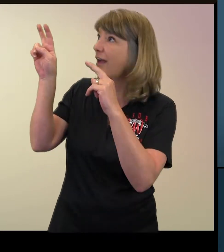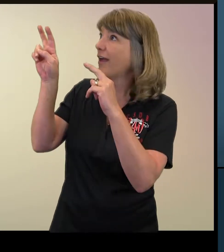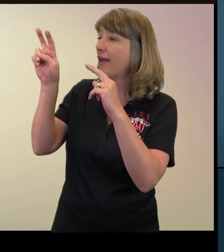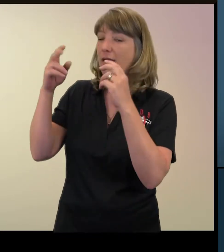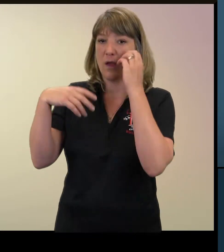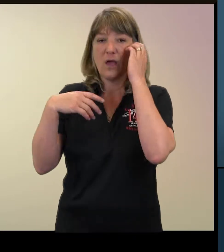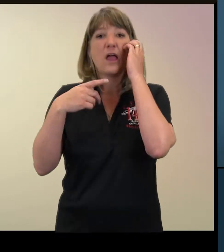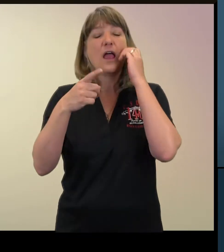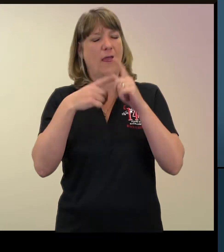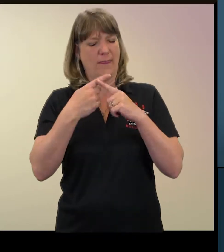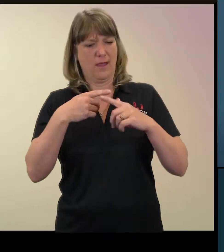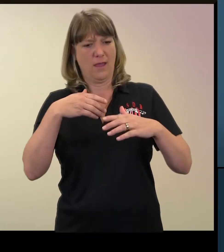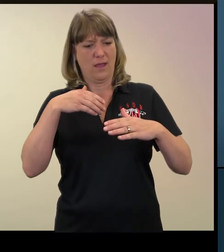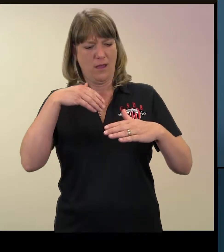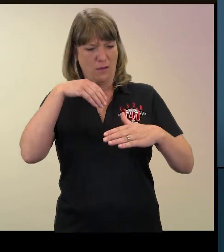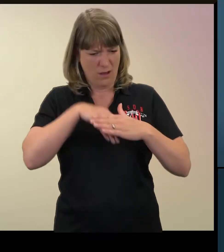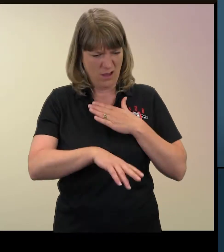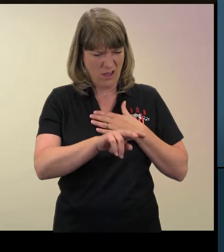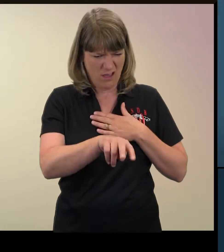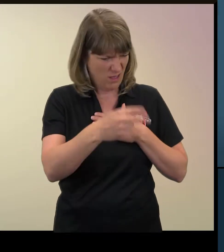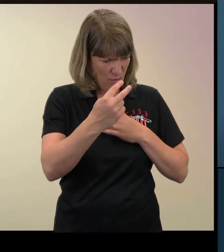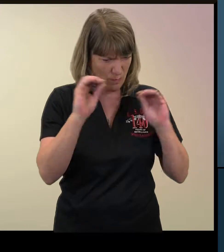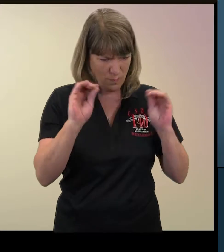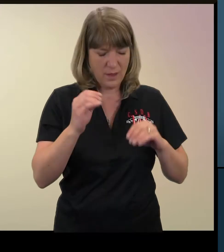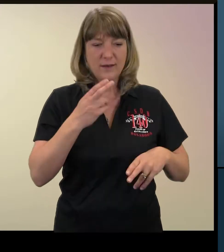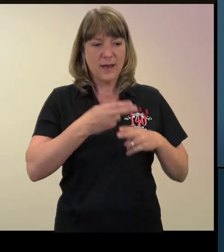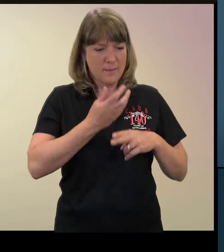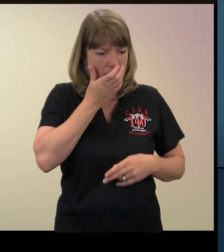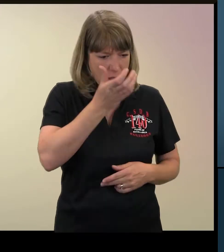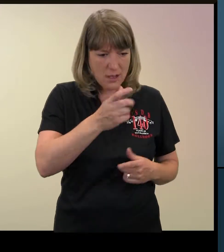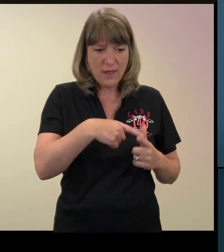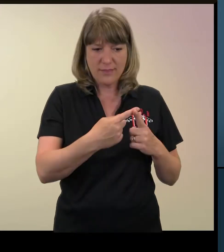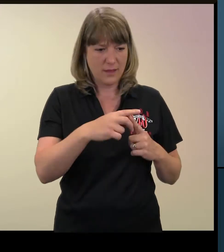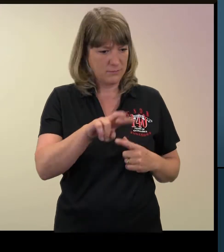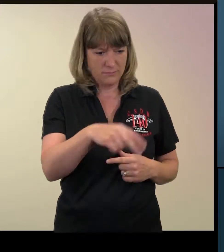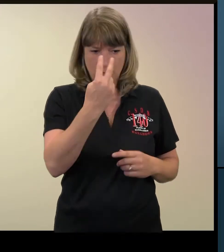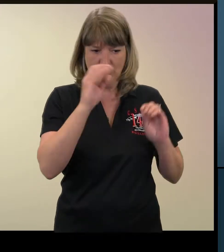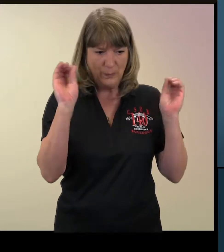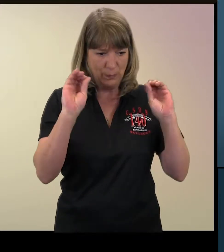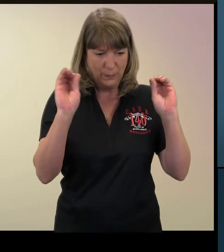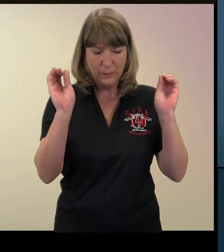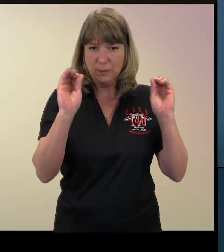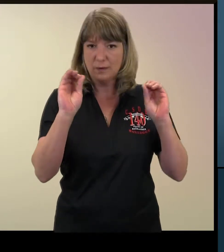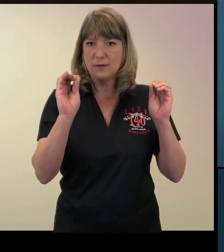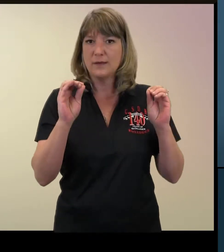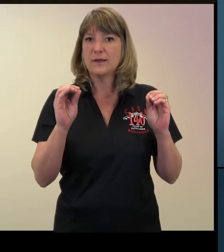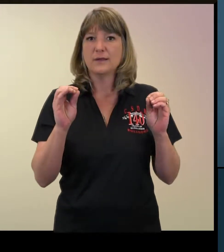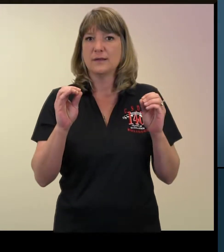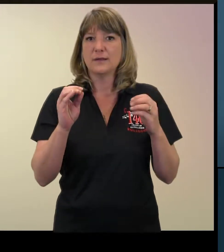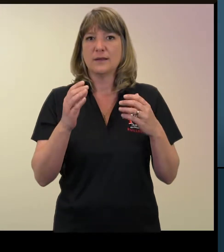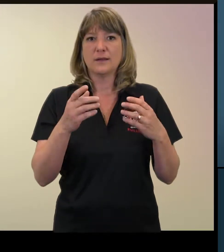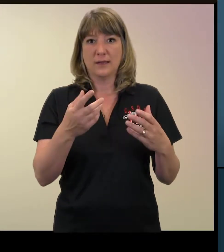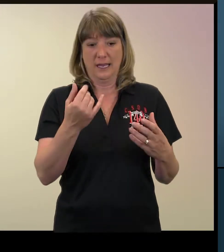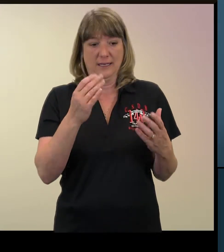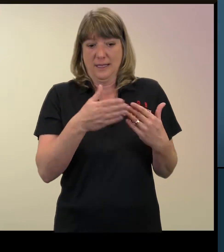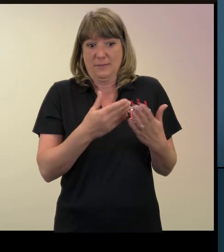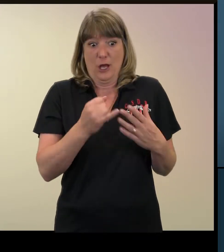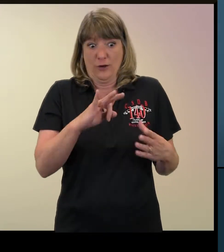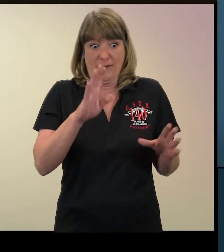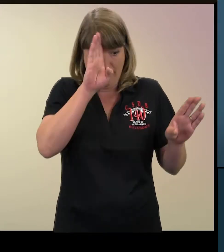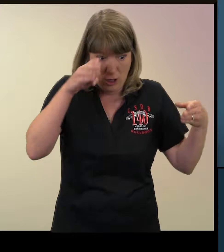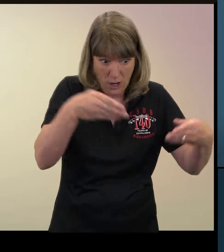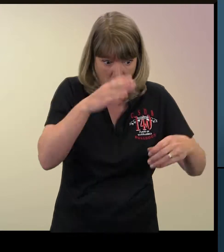in the room, they don't look up, or when you call their name, they don't look up, even when they're not engaged in something that's capturing